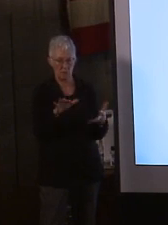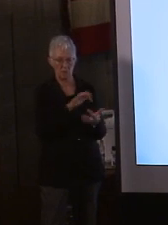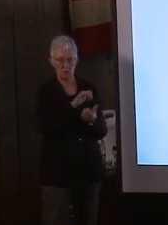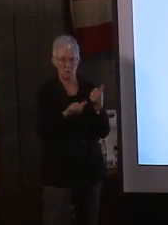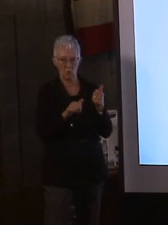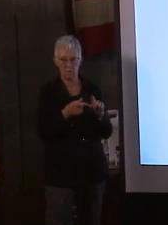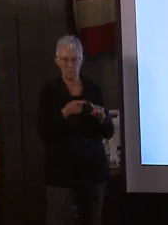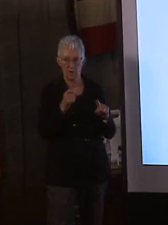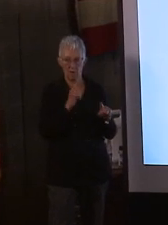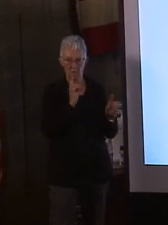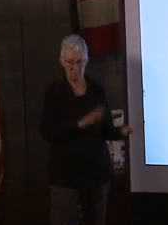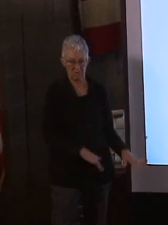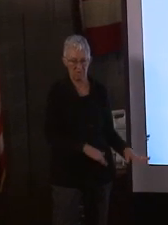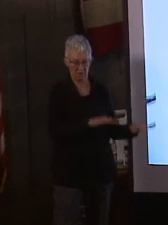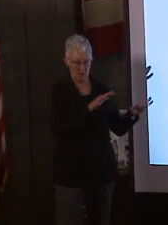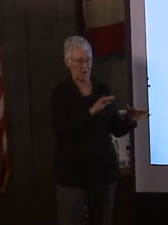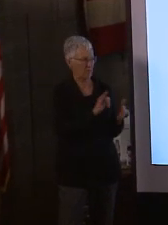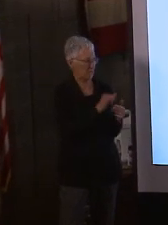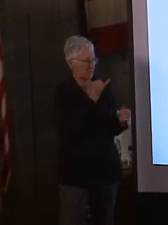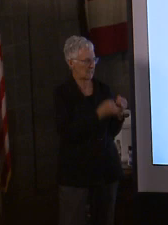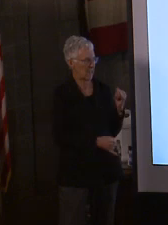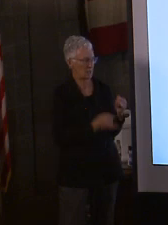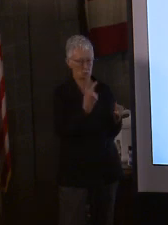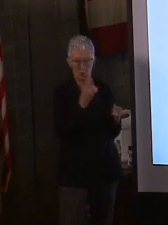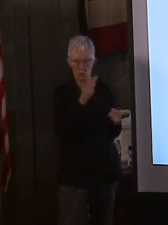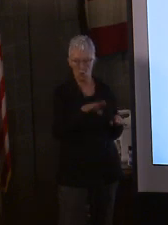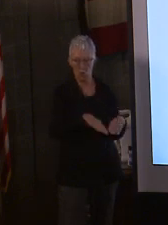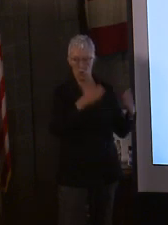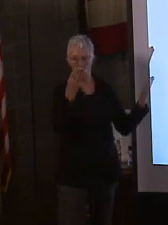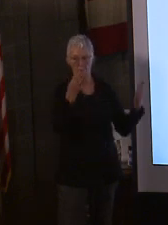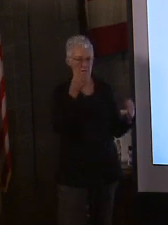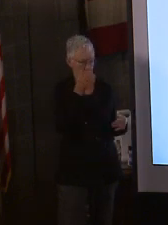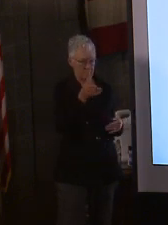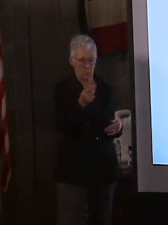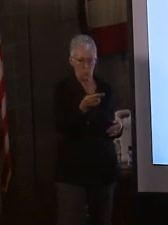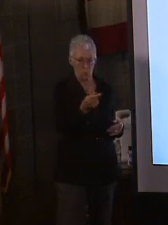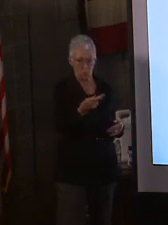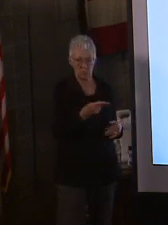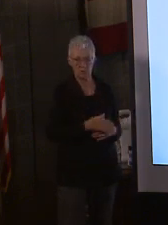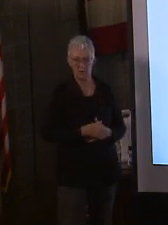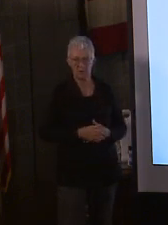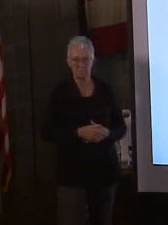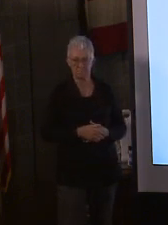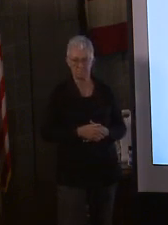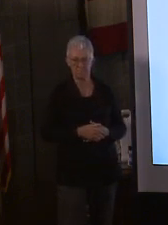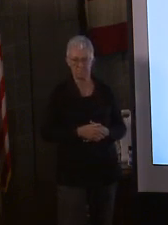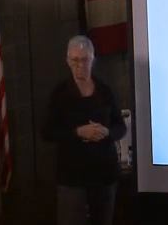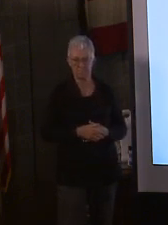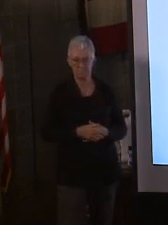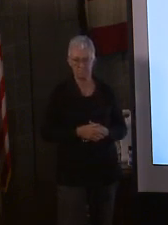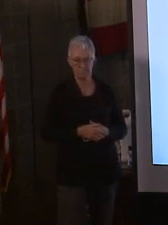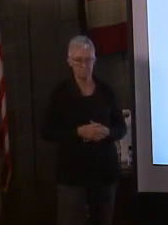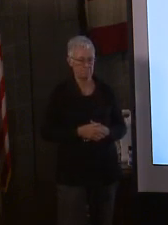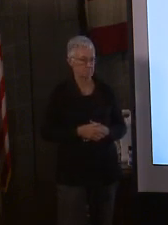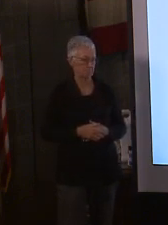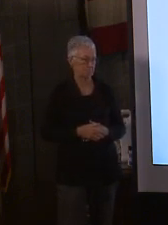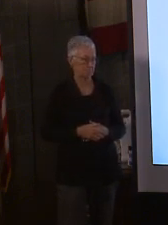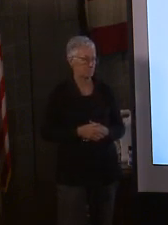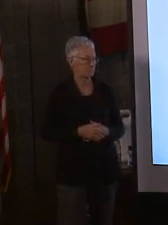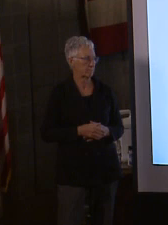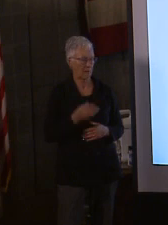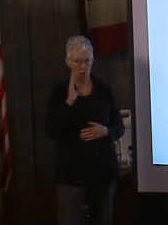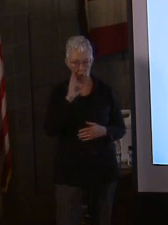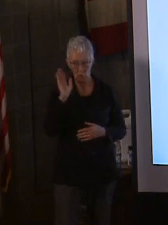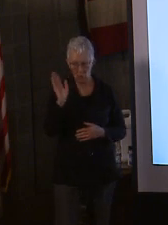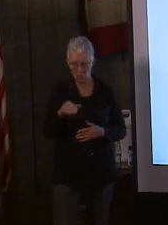one that's going to be opening up here on Thursday. So we're excited by that. So with that, I know we covered